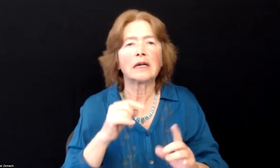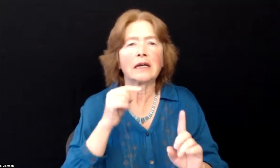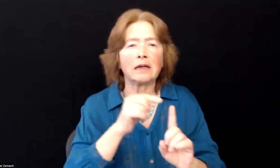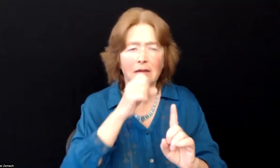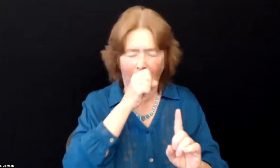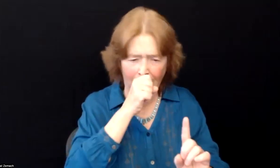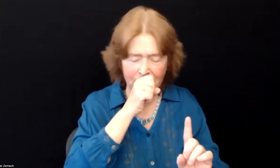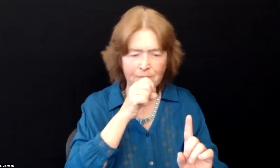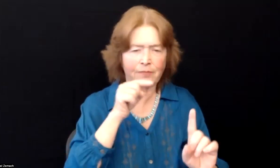and